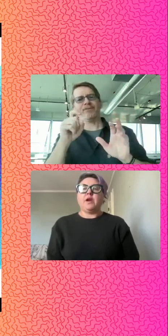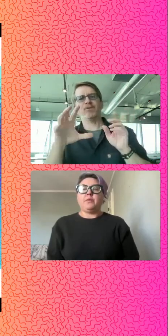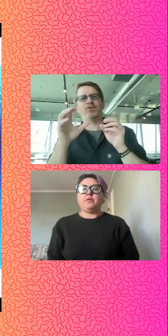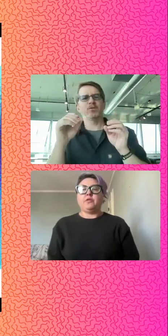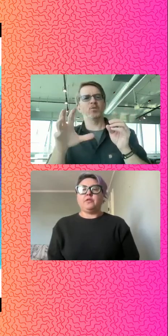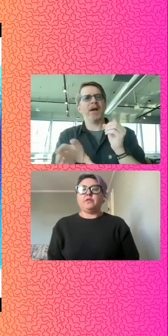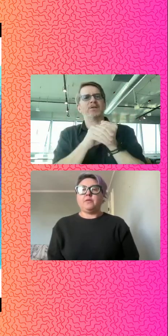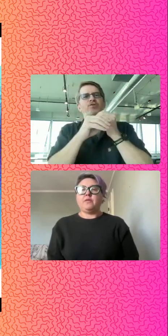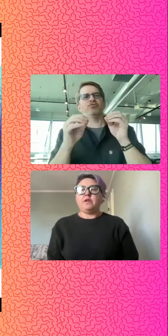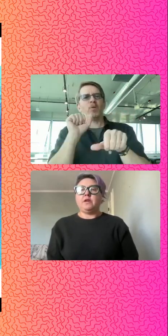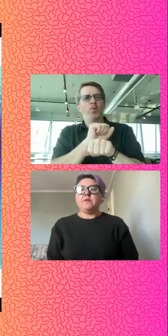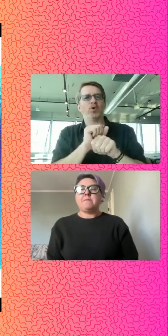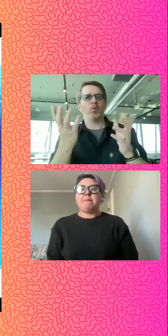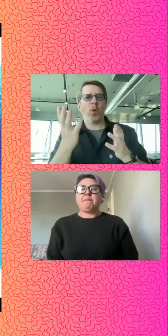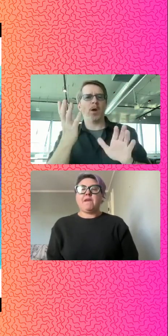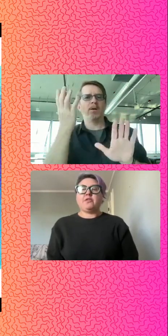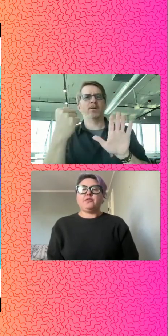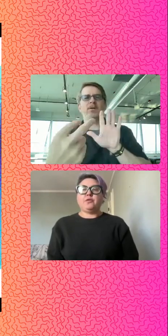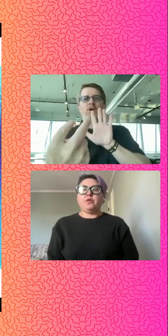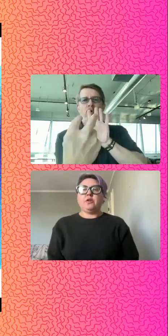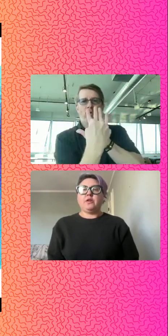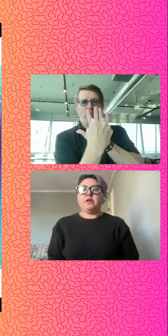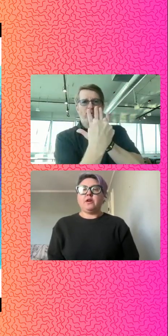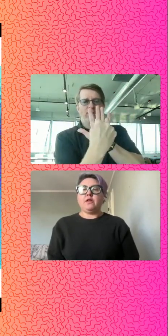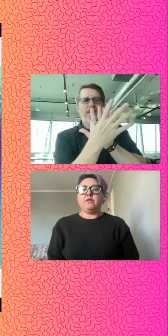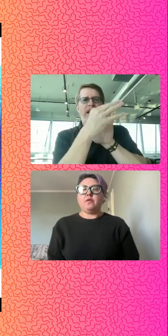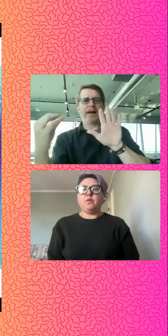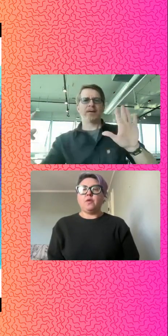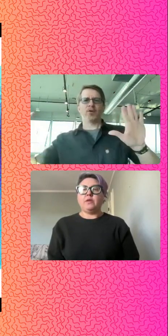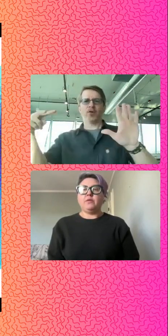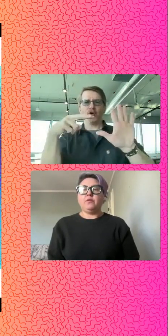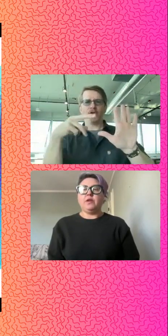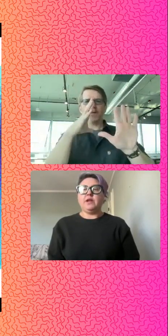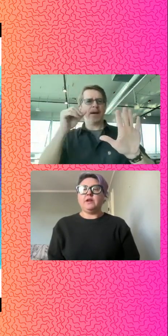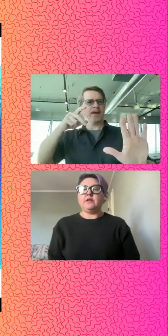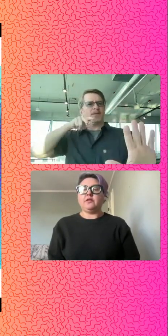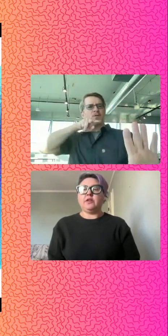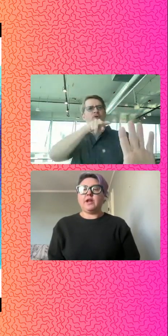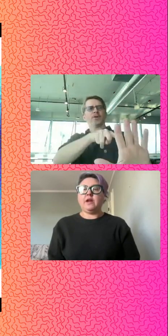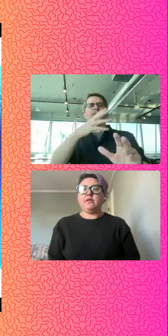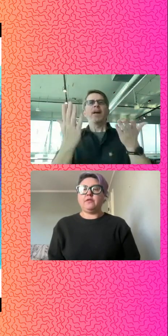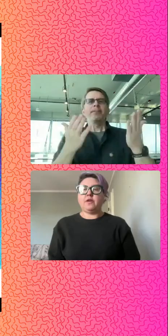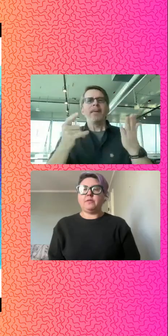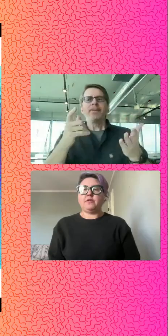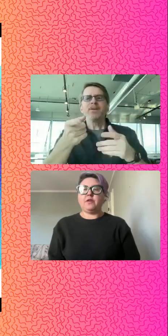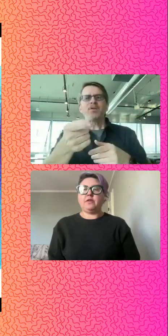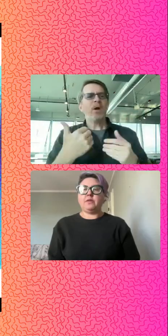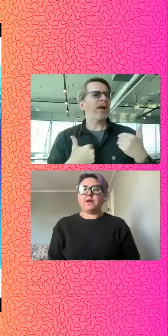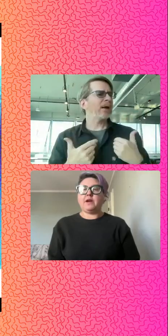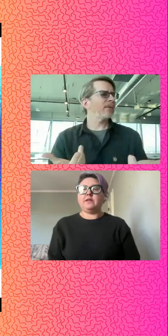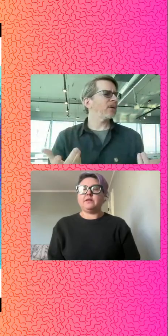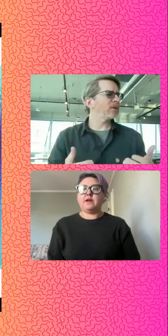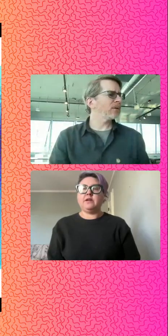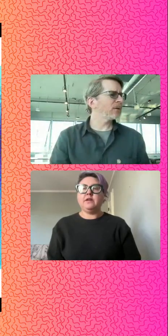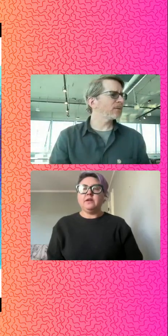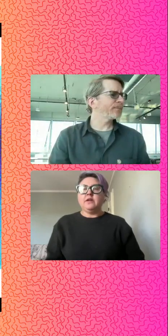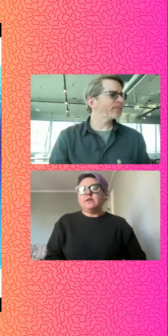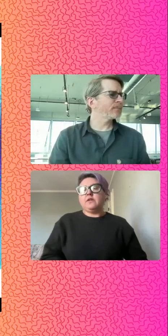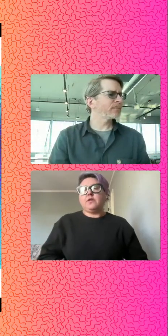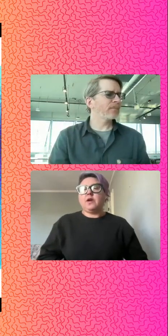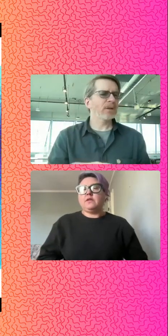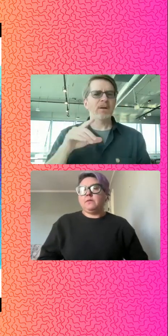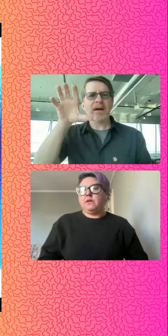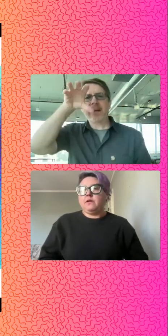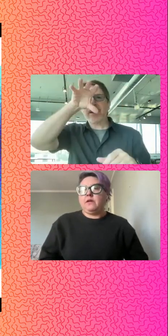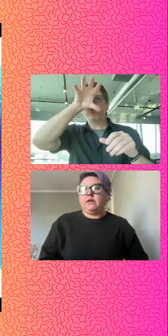able to capture some of the extra work of what we needed it to look at from the front, the back, and the side.